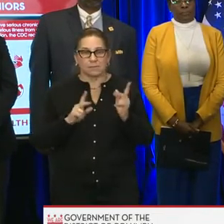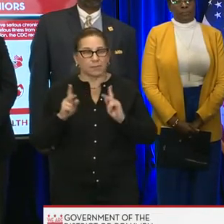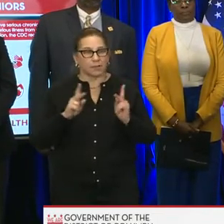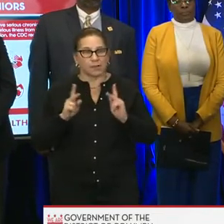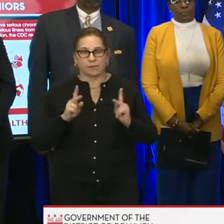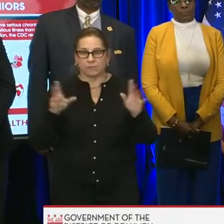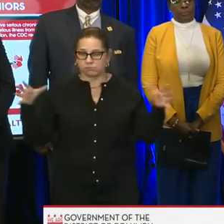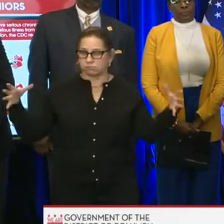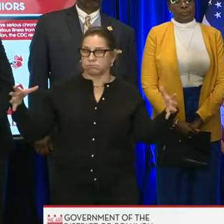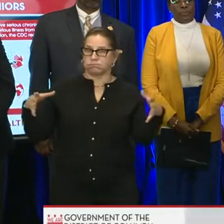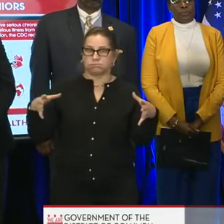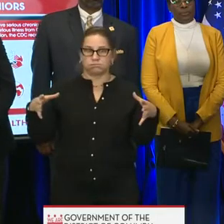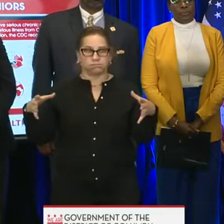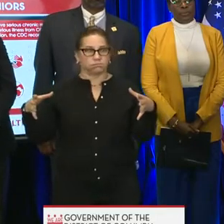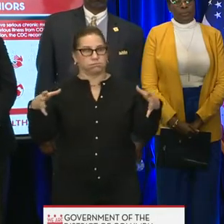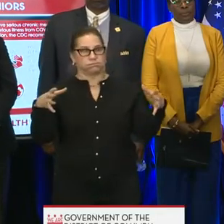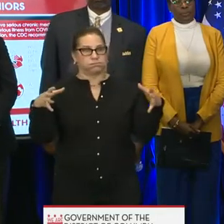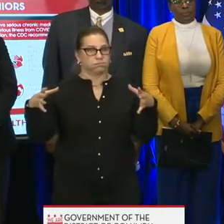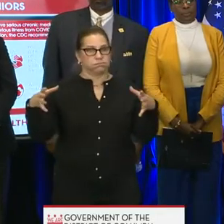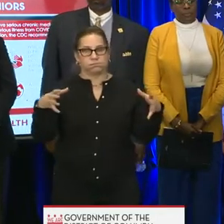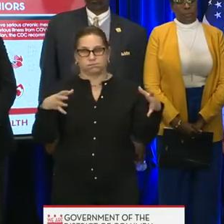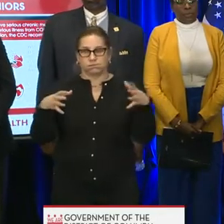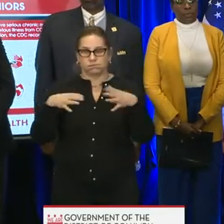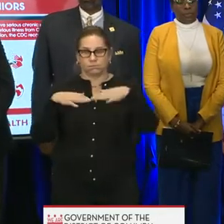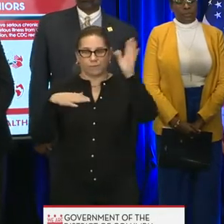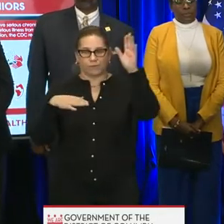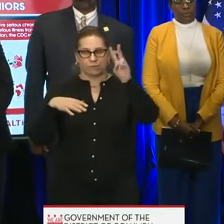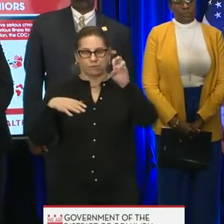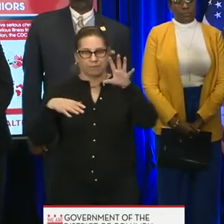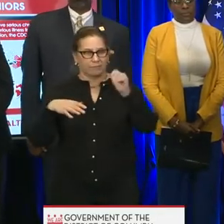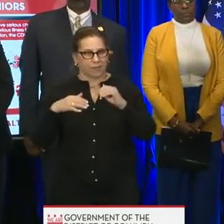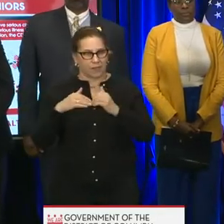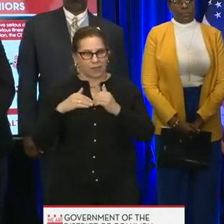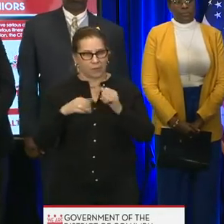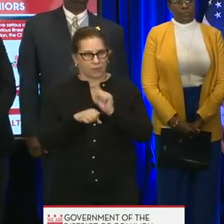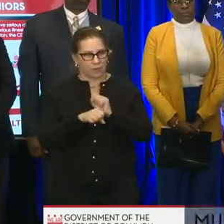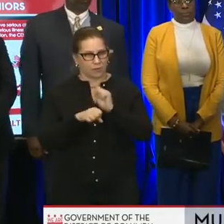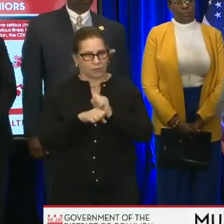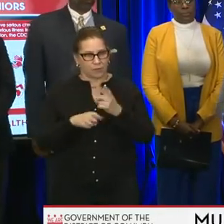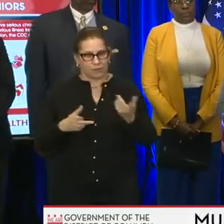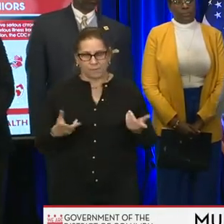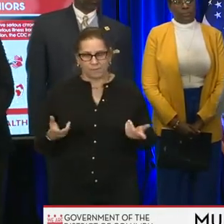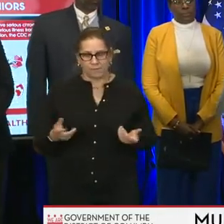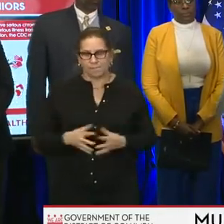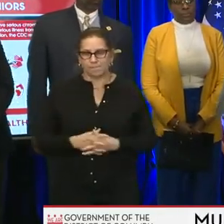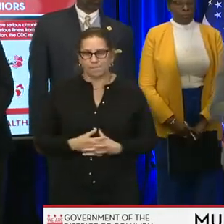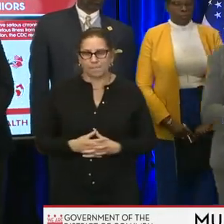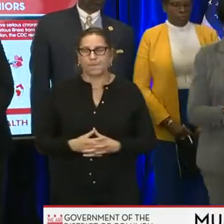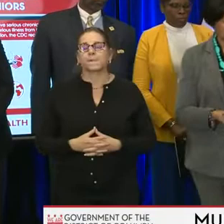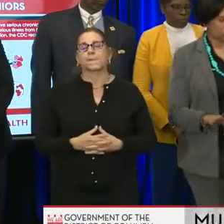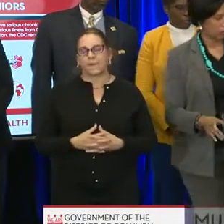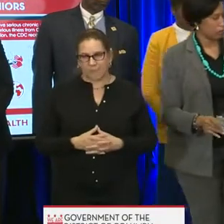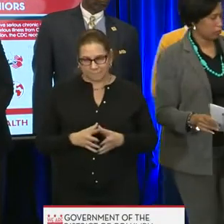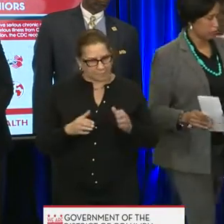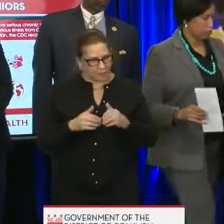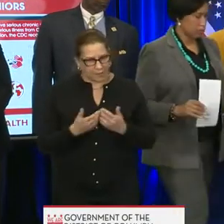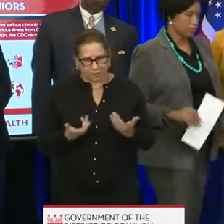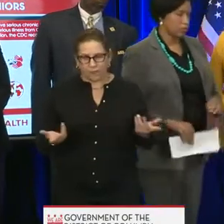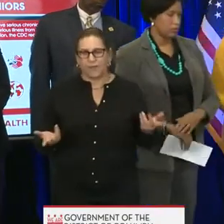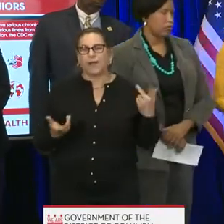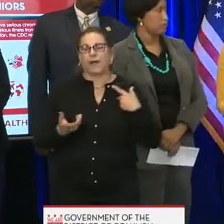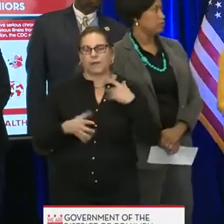that enforced? Let me ask Dr. Nesbitt to come up. It did require us to promulgate a rule.